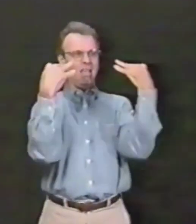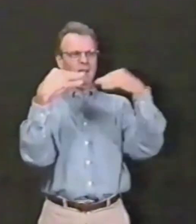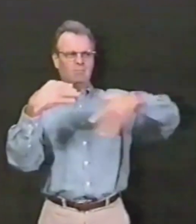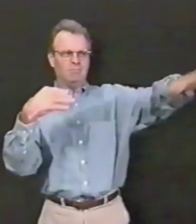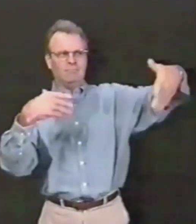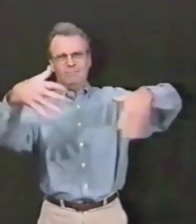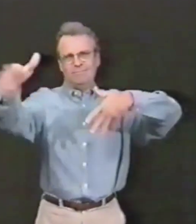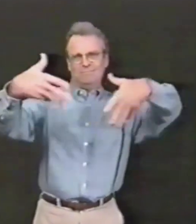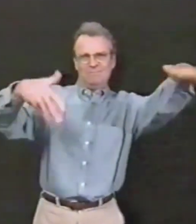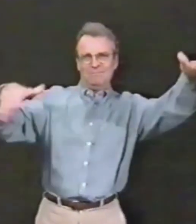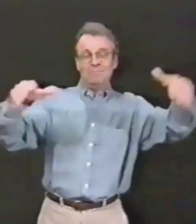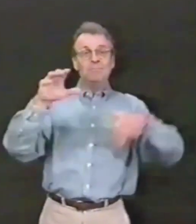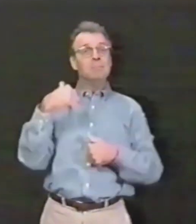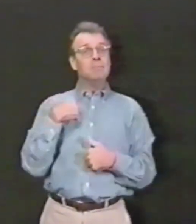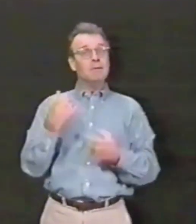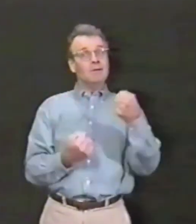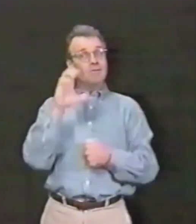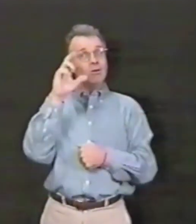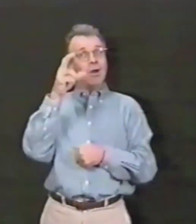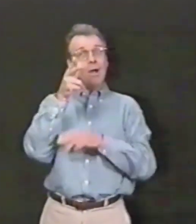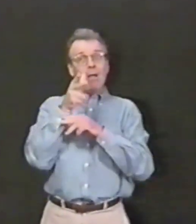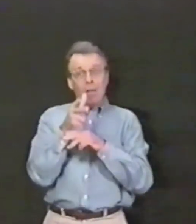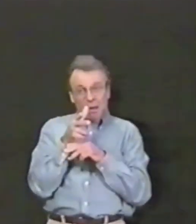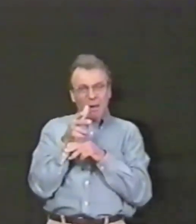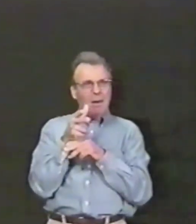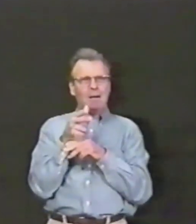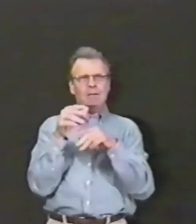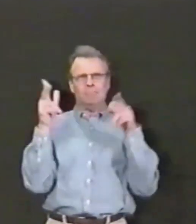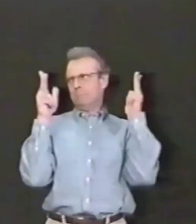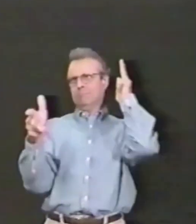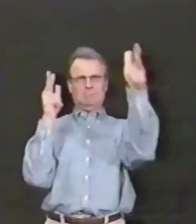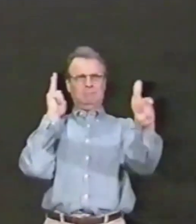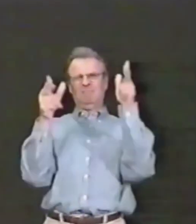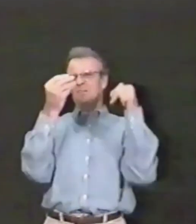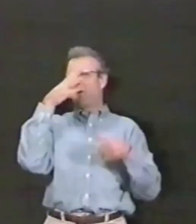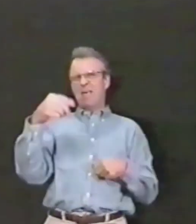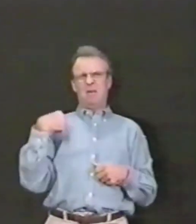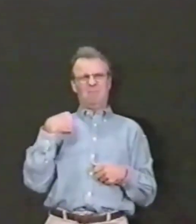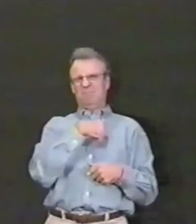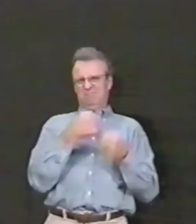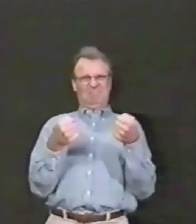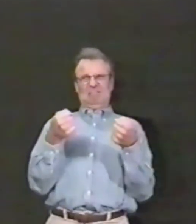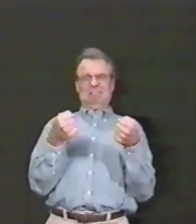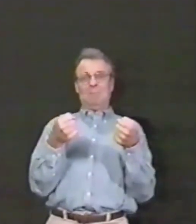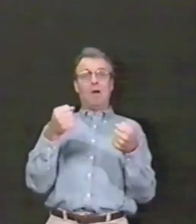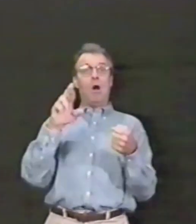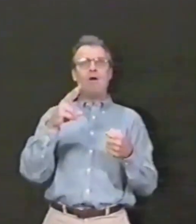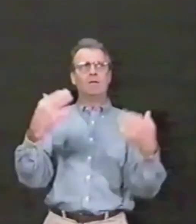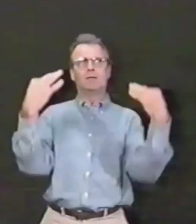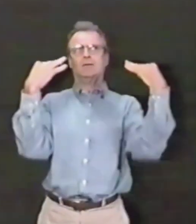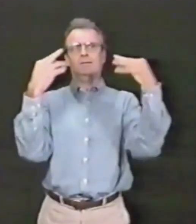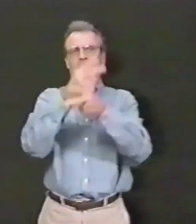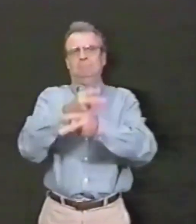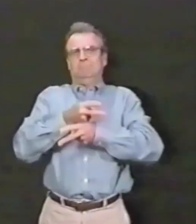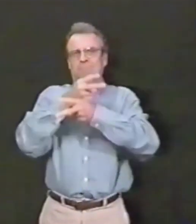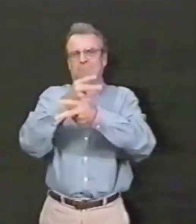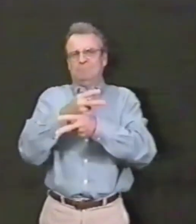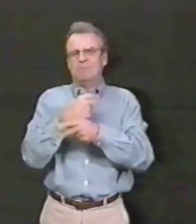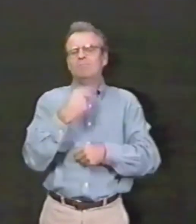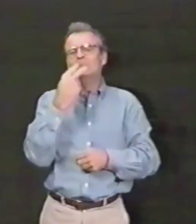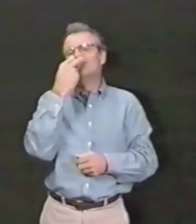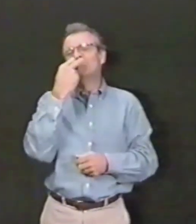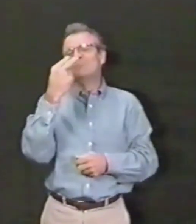felt like I was the king of the road and everybody was beneath me. But when I'm driving a car, no one